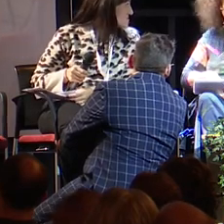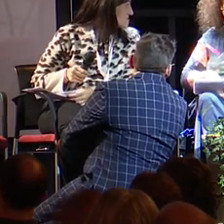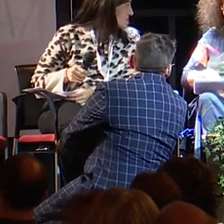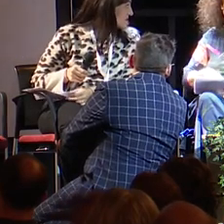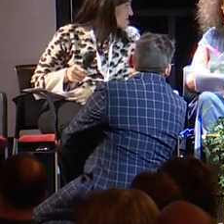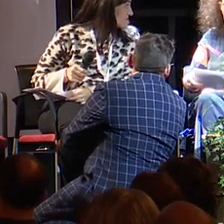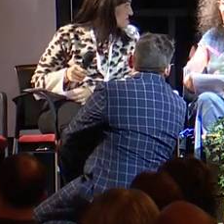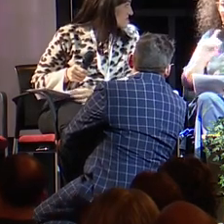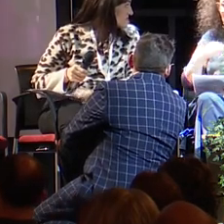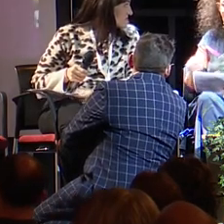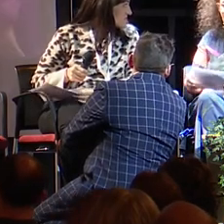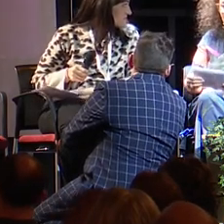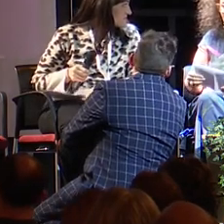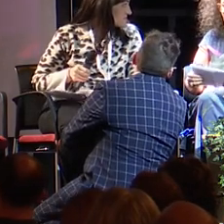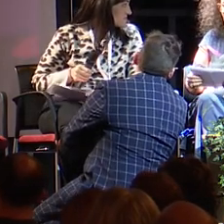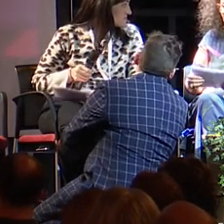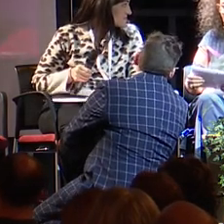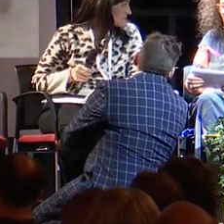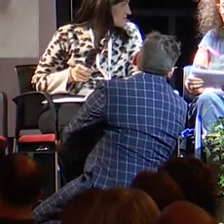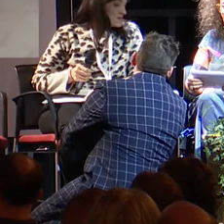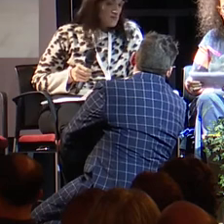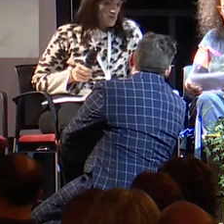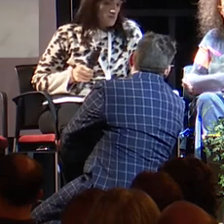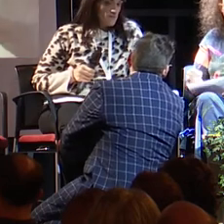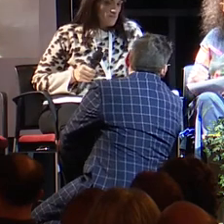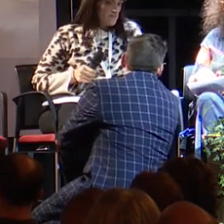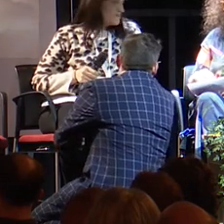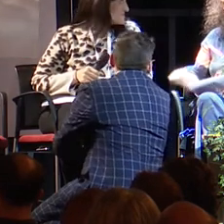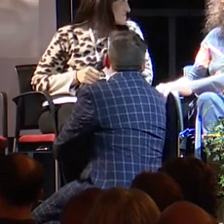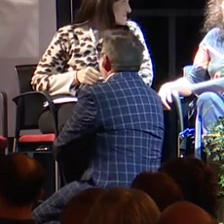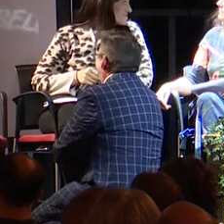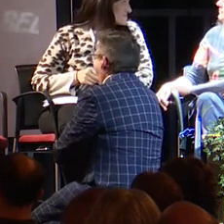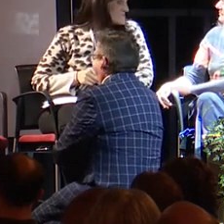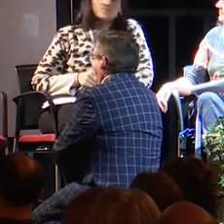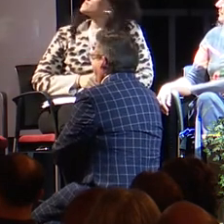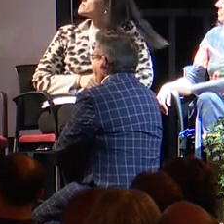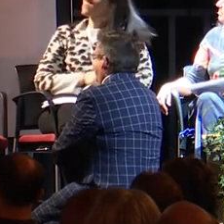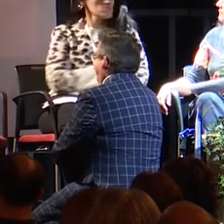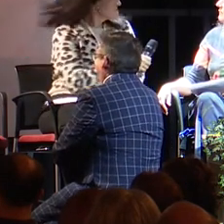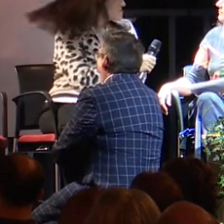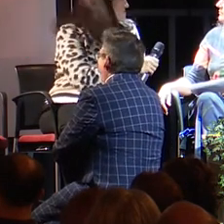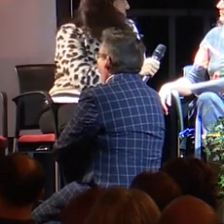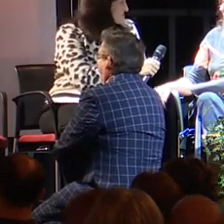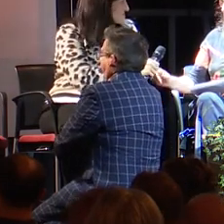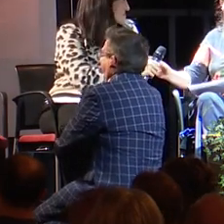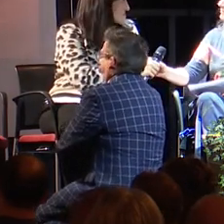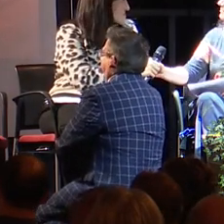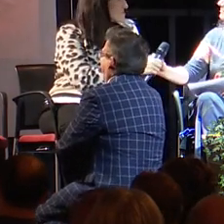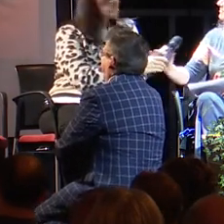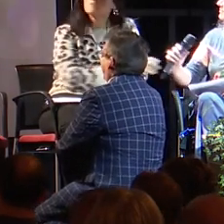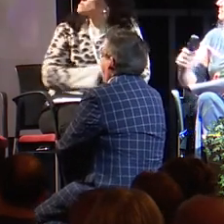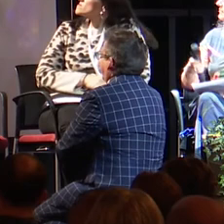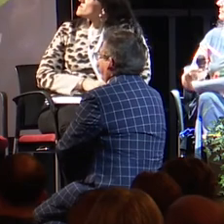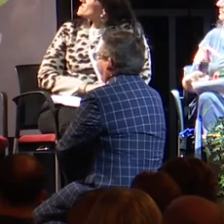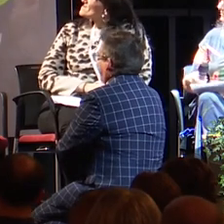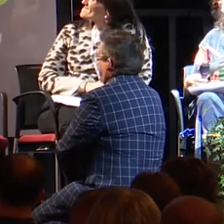with. Very entertaining, great fun. I got to spank a musician. You know, when